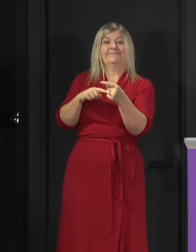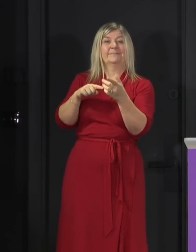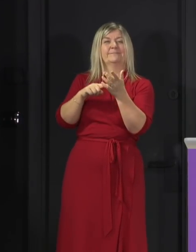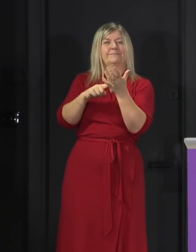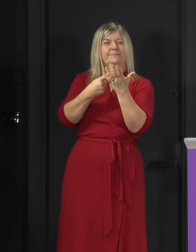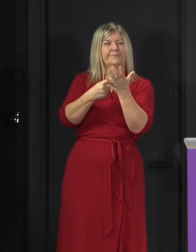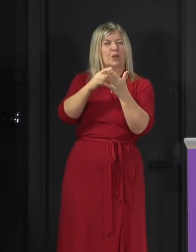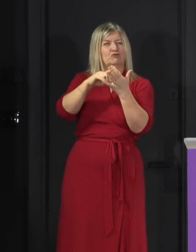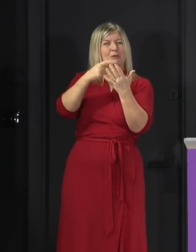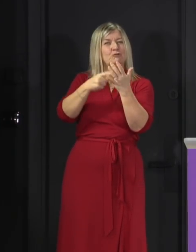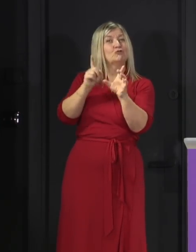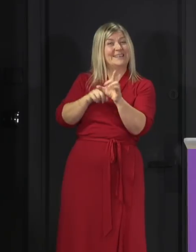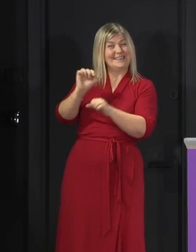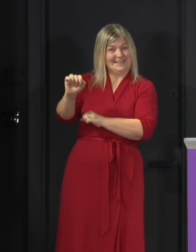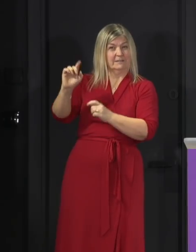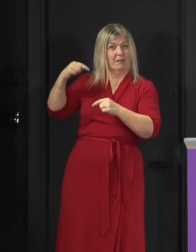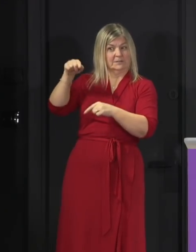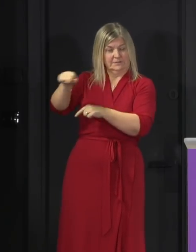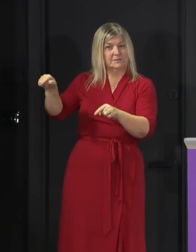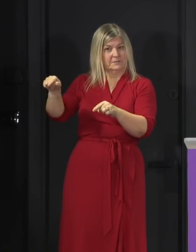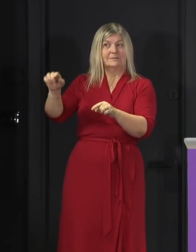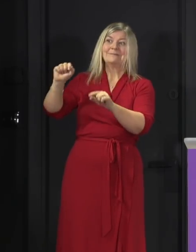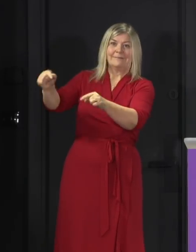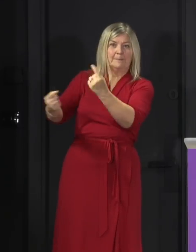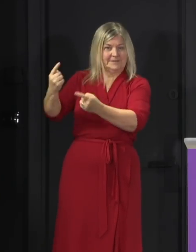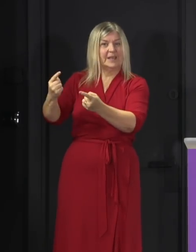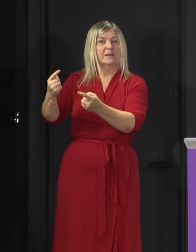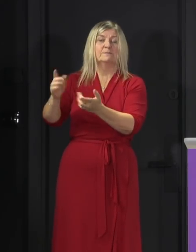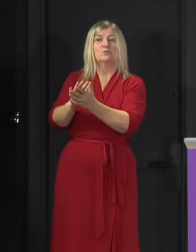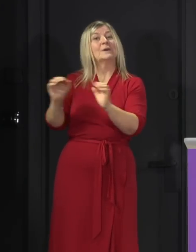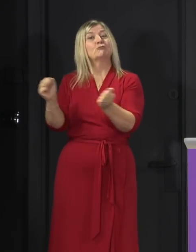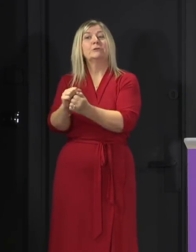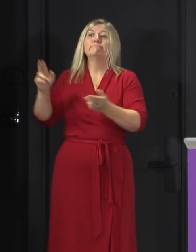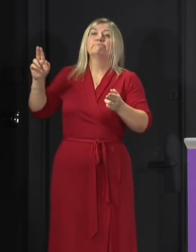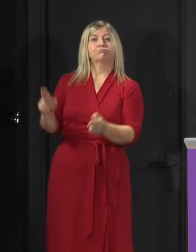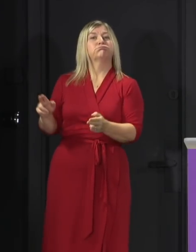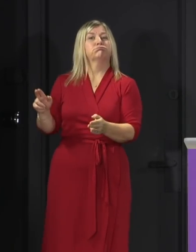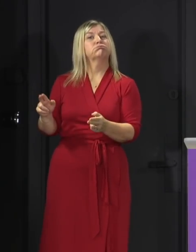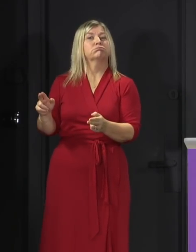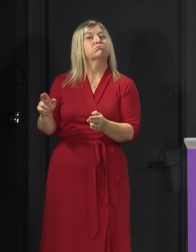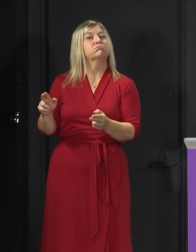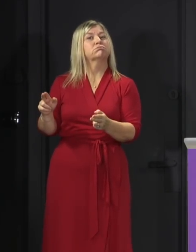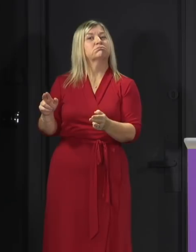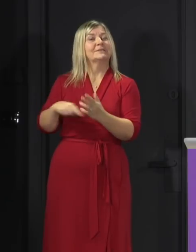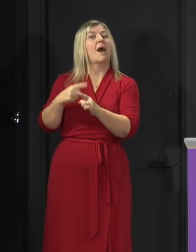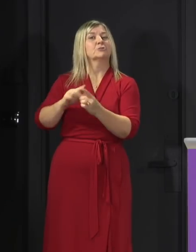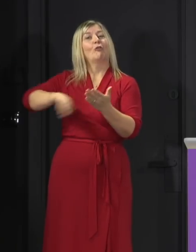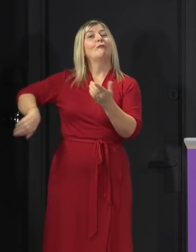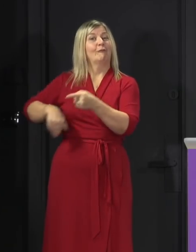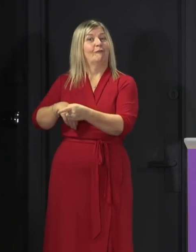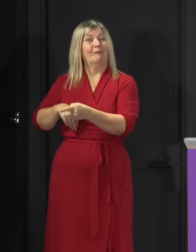from tax and any knock-on effects for benefits, and we are still calling on the Treasury to do that. The commitment to